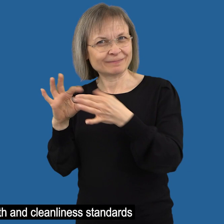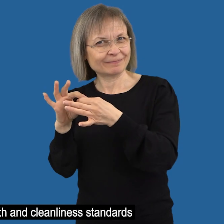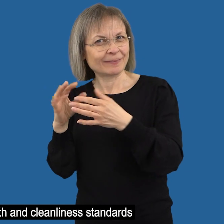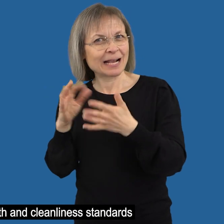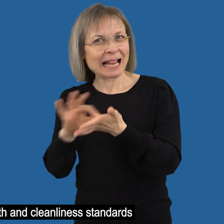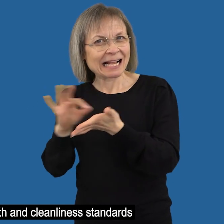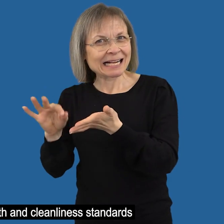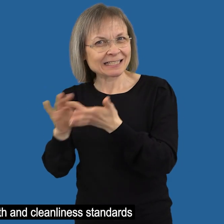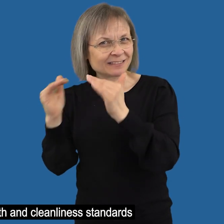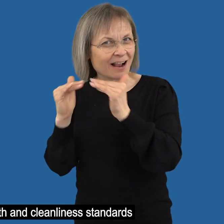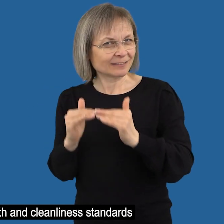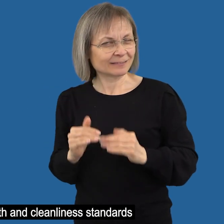Health and cleanliness standards.